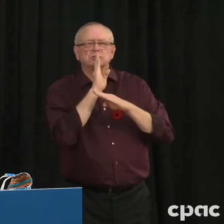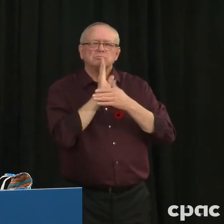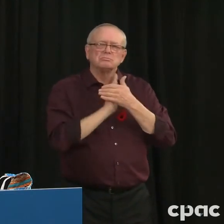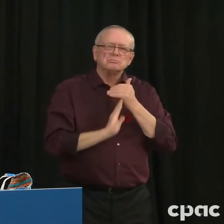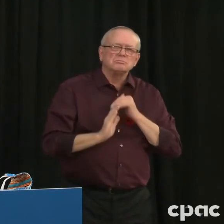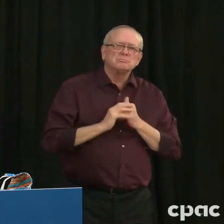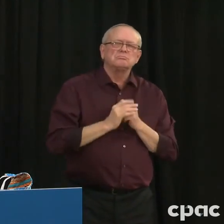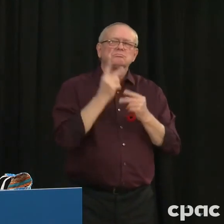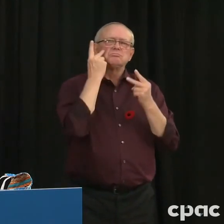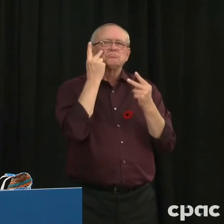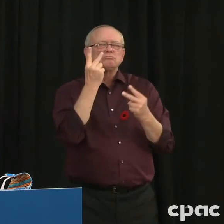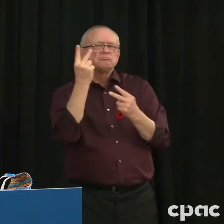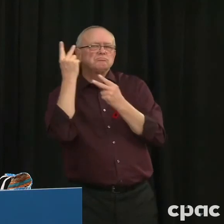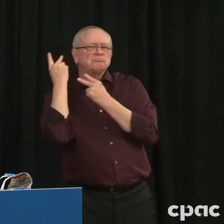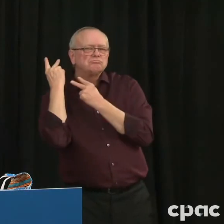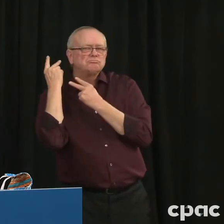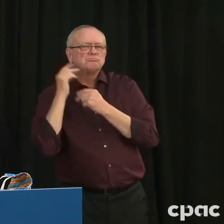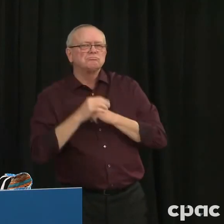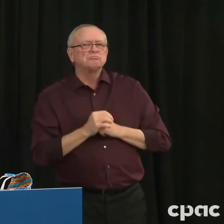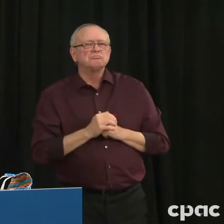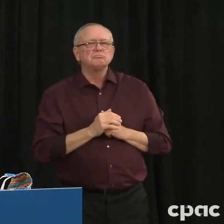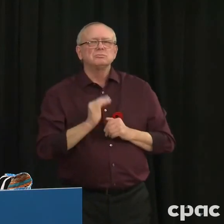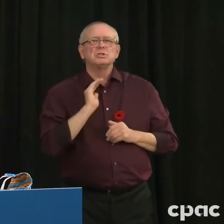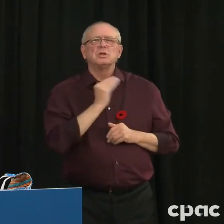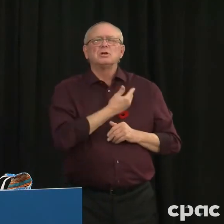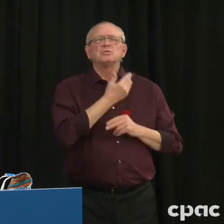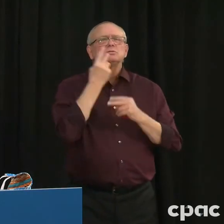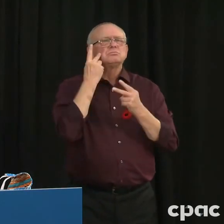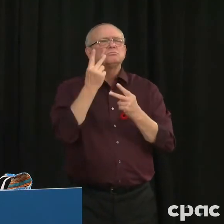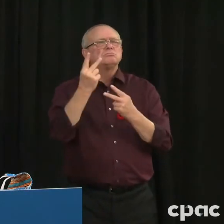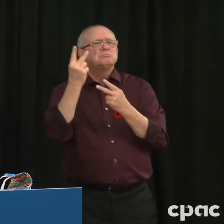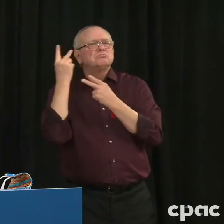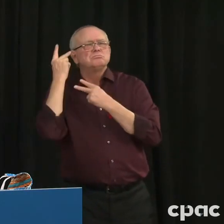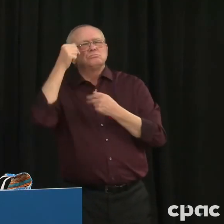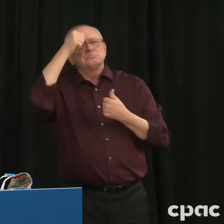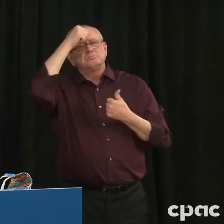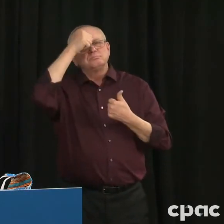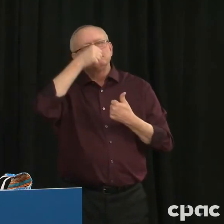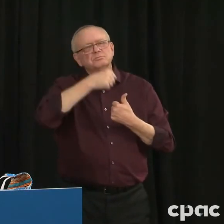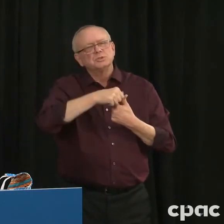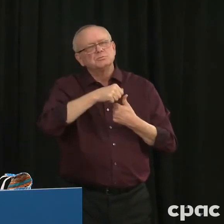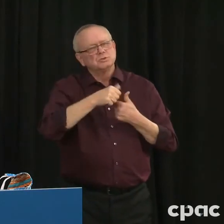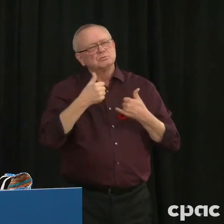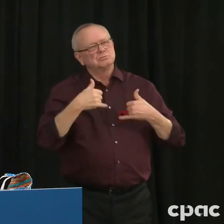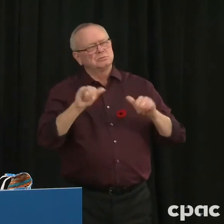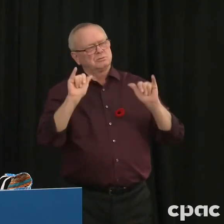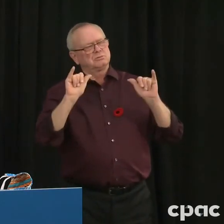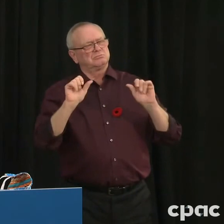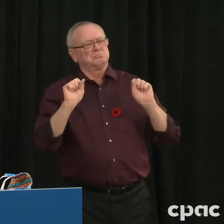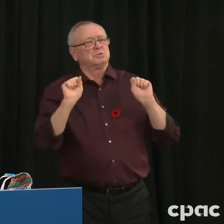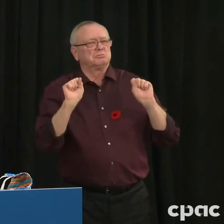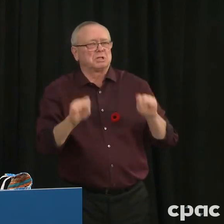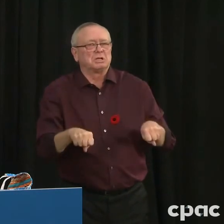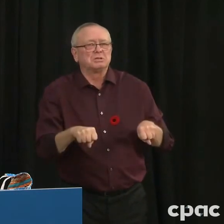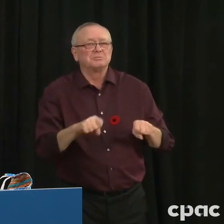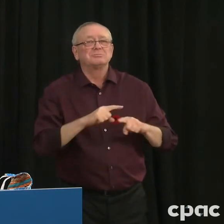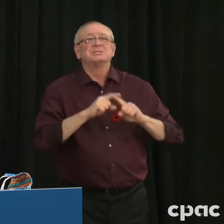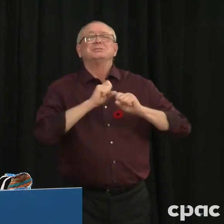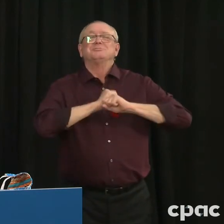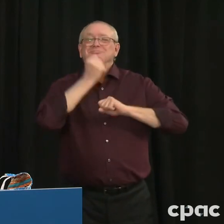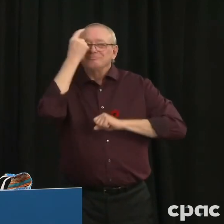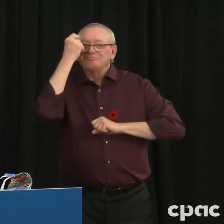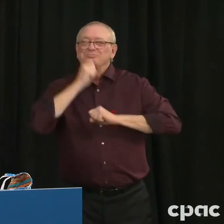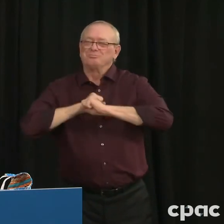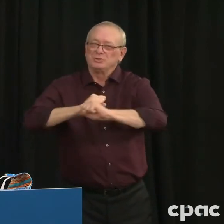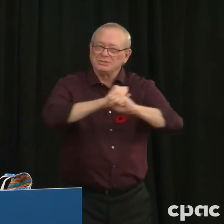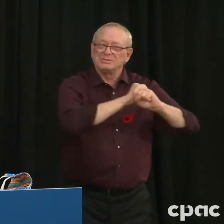COVID-19, we can still commemorate this day while protecting one another. A number of annual large-scale events